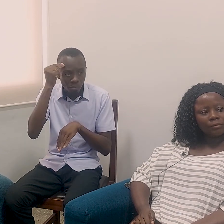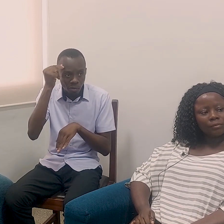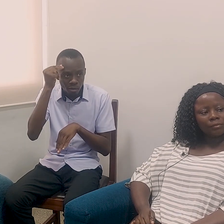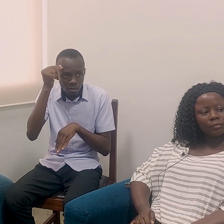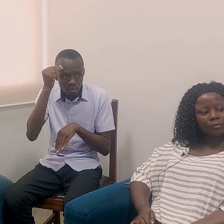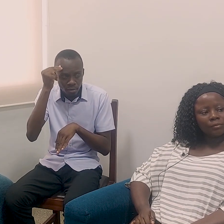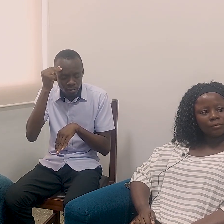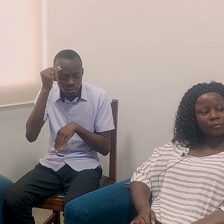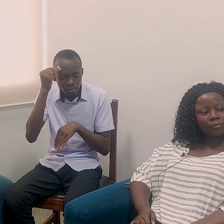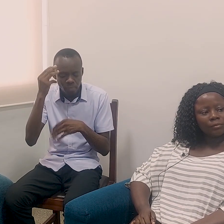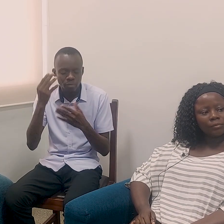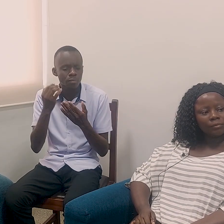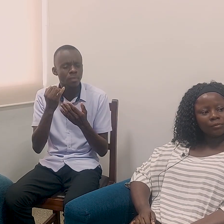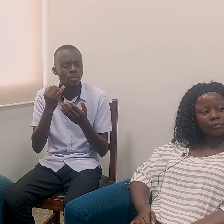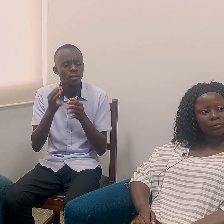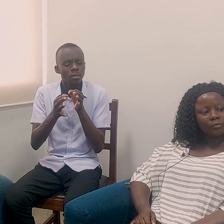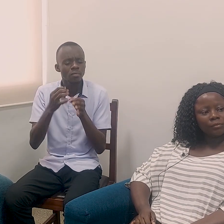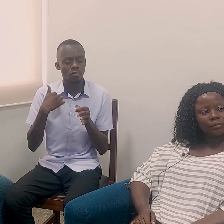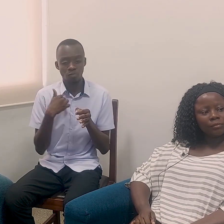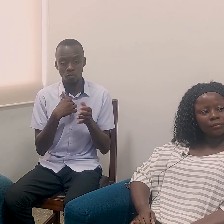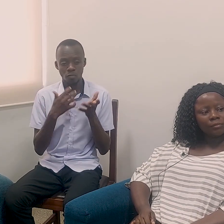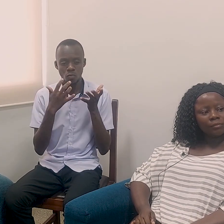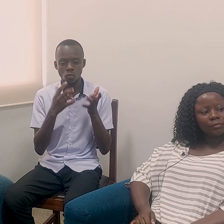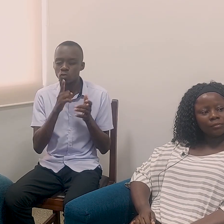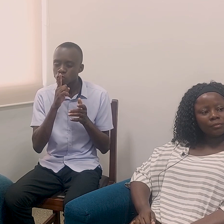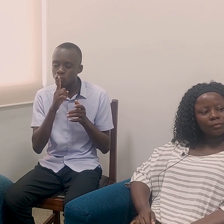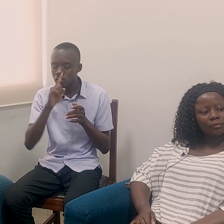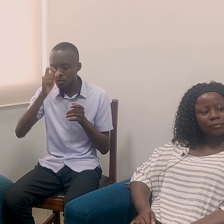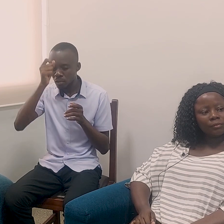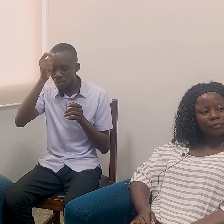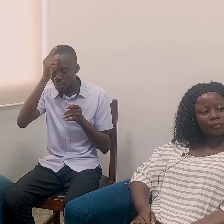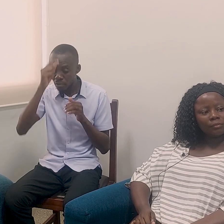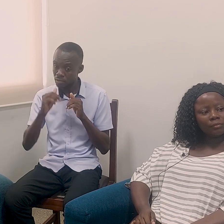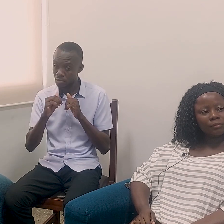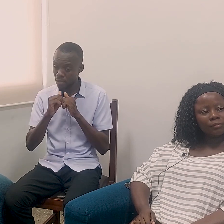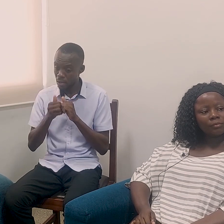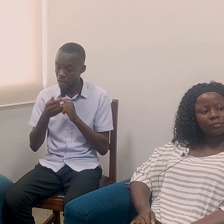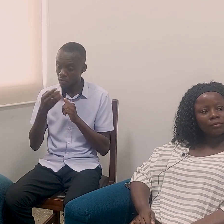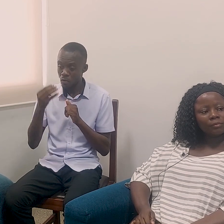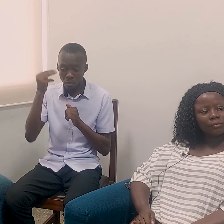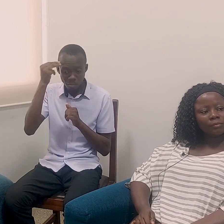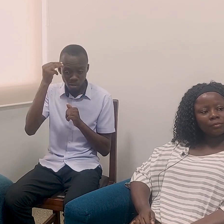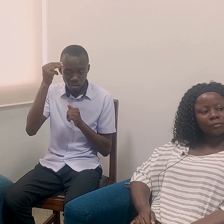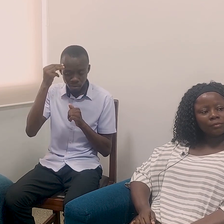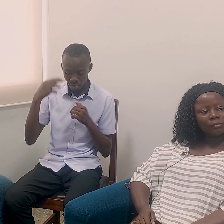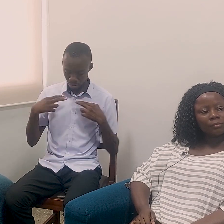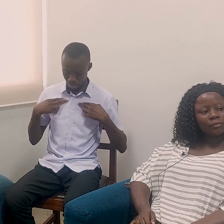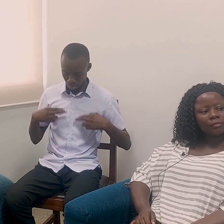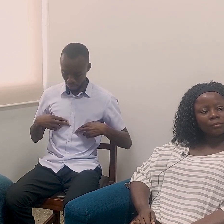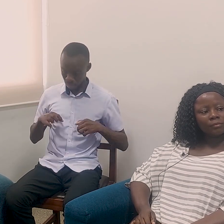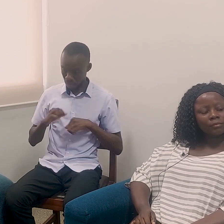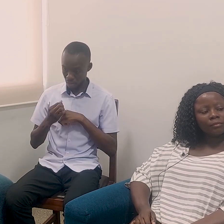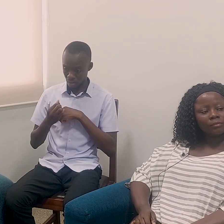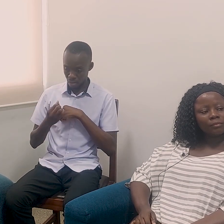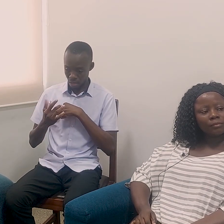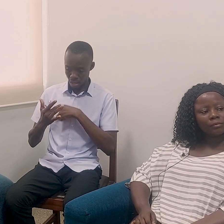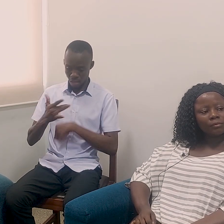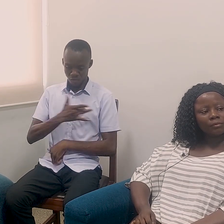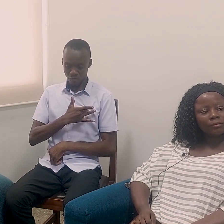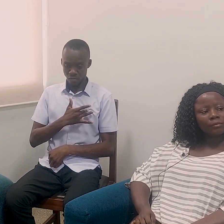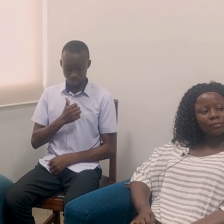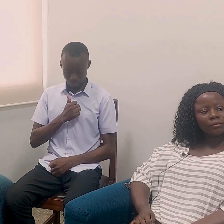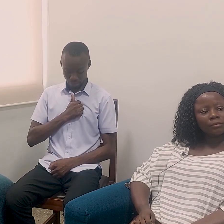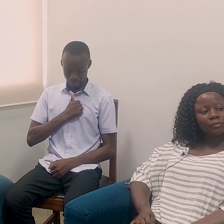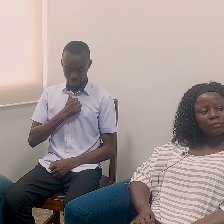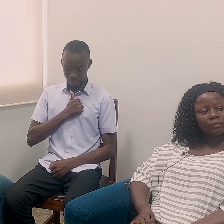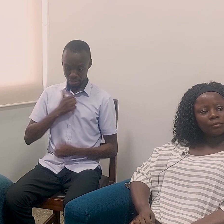the impacts that mental health can have on your physical health that you can actively see, because I think one of the issues